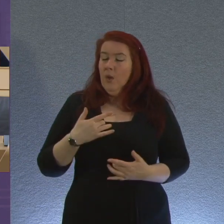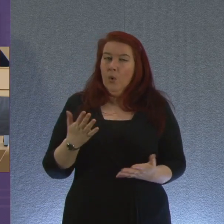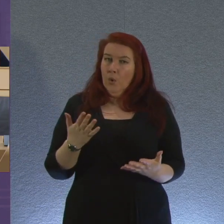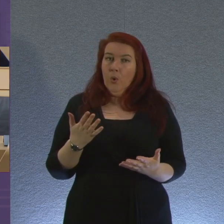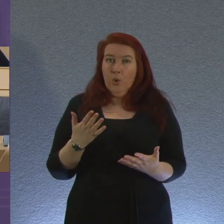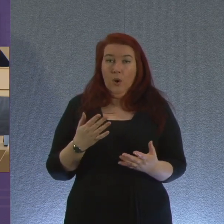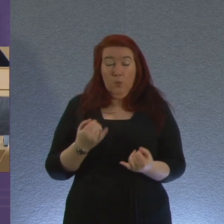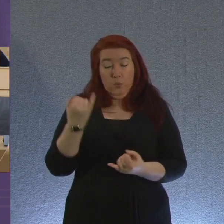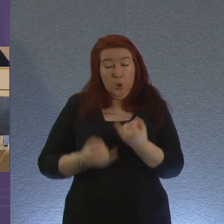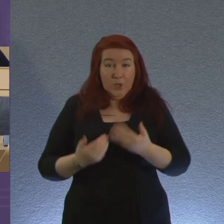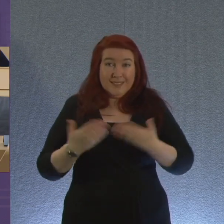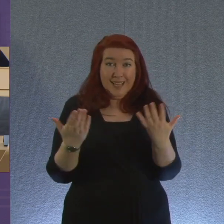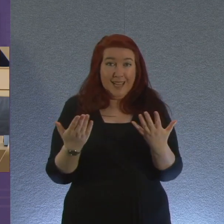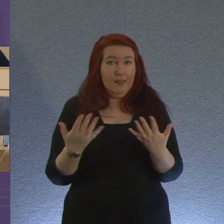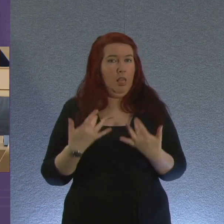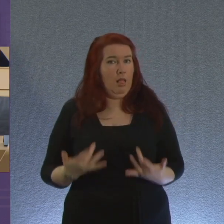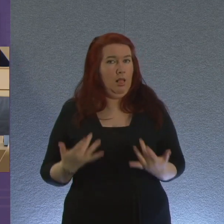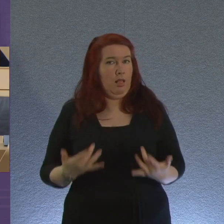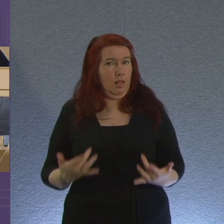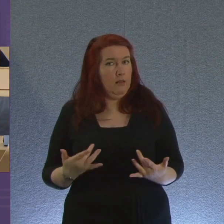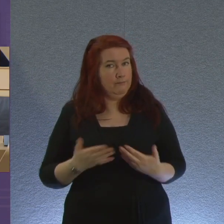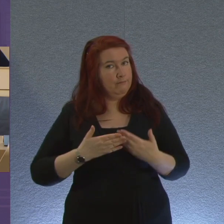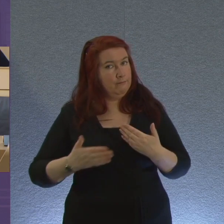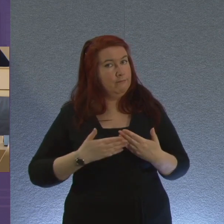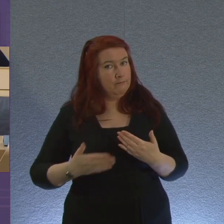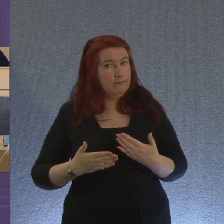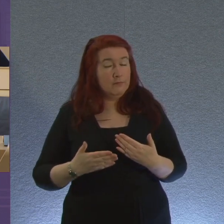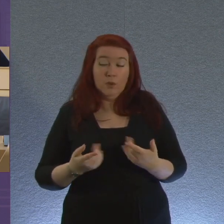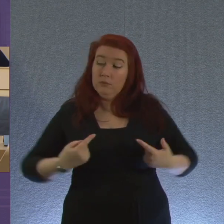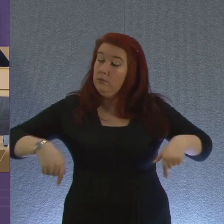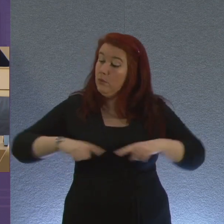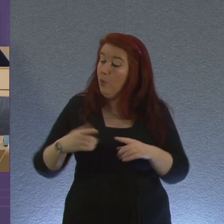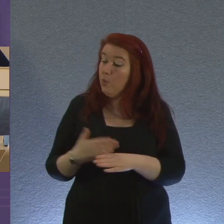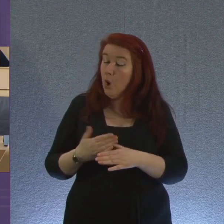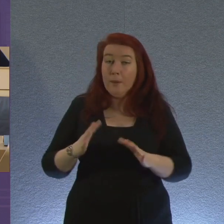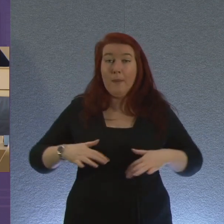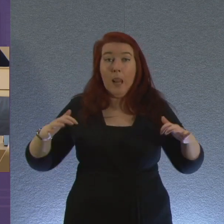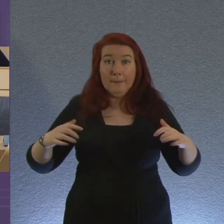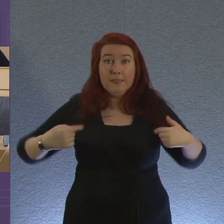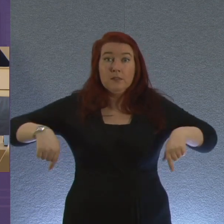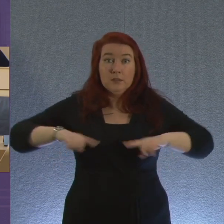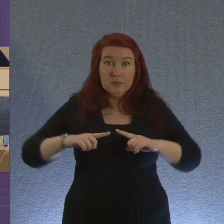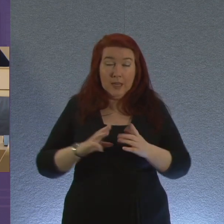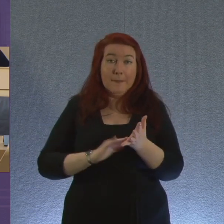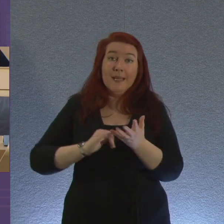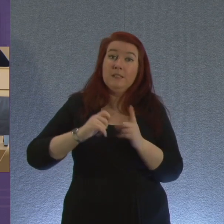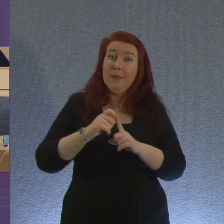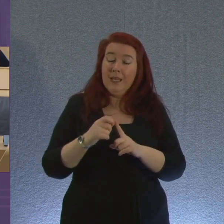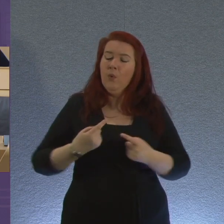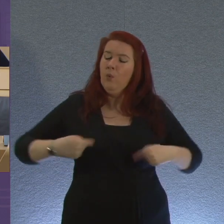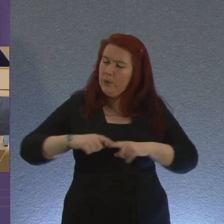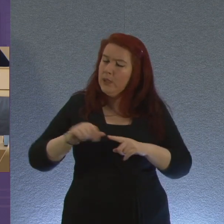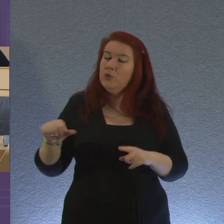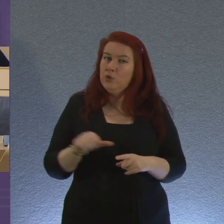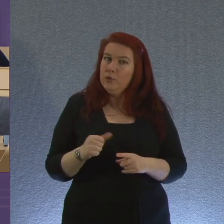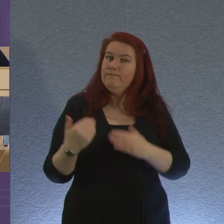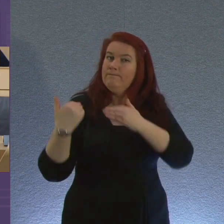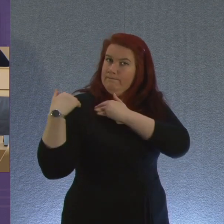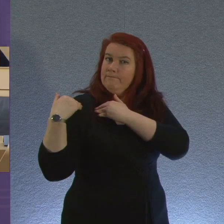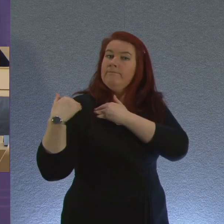to come. So we must, as parliamentarians, accept our collective responsibility to make the